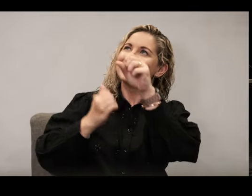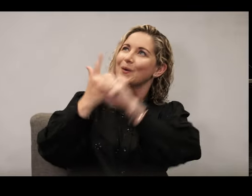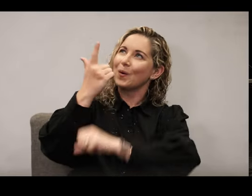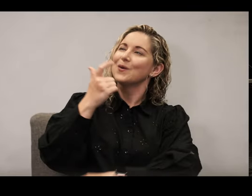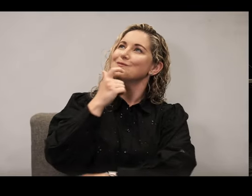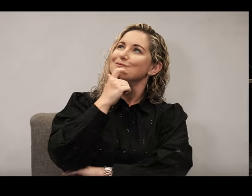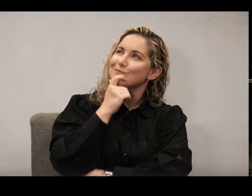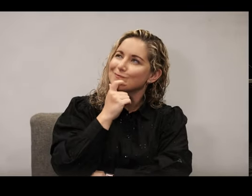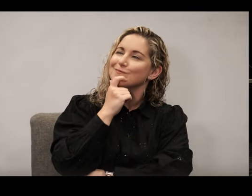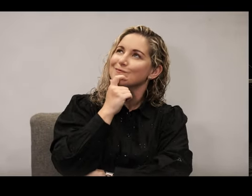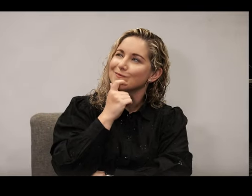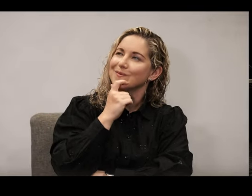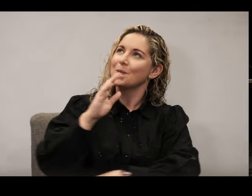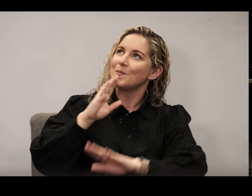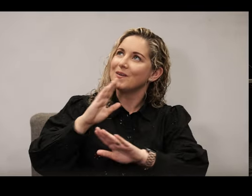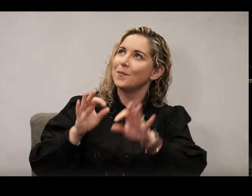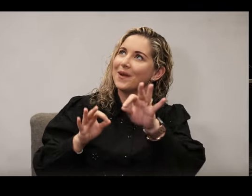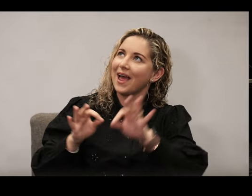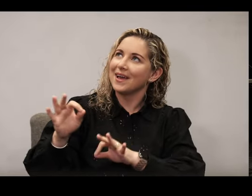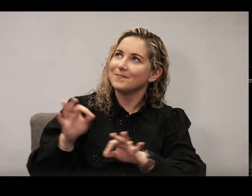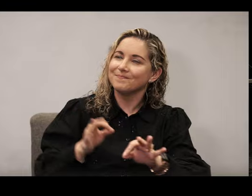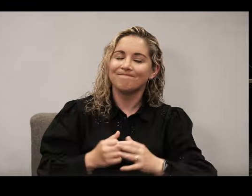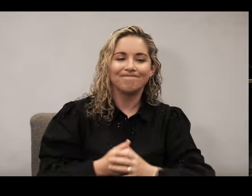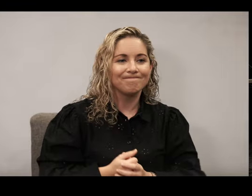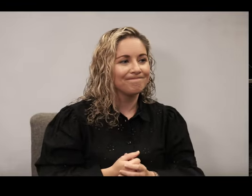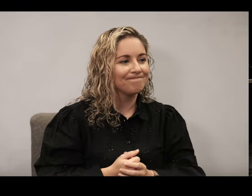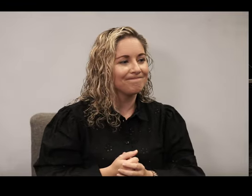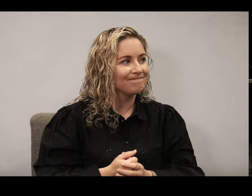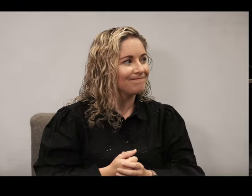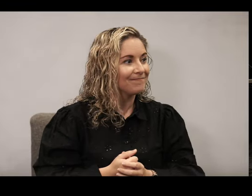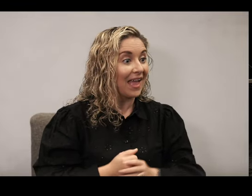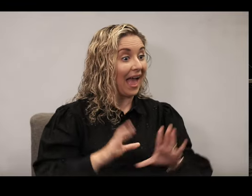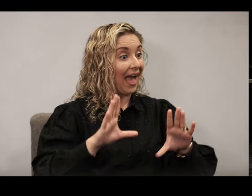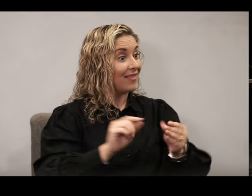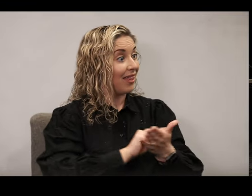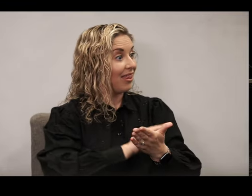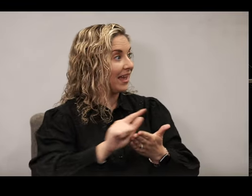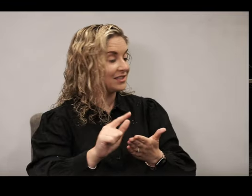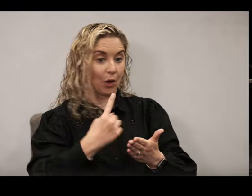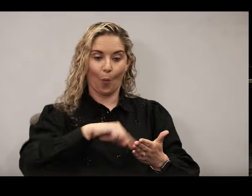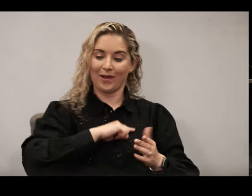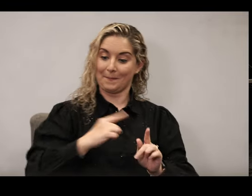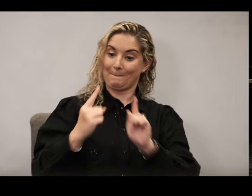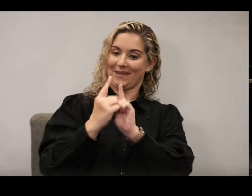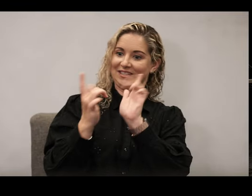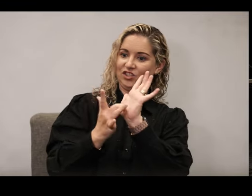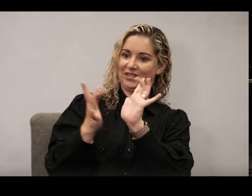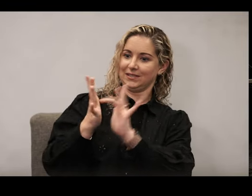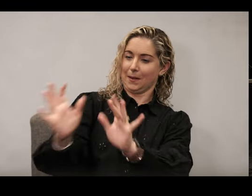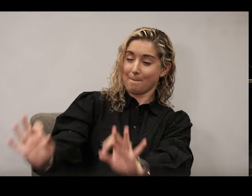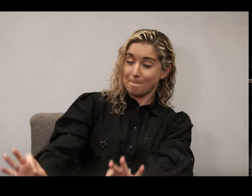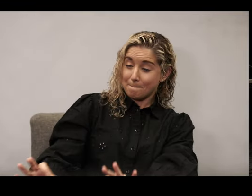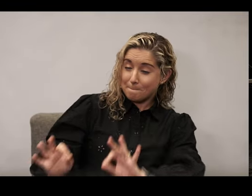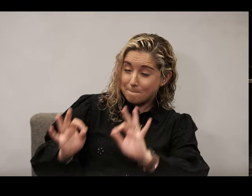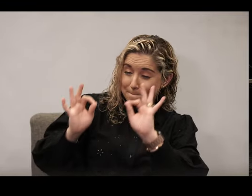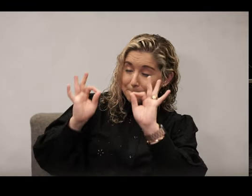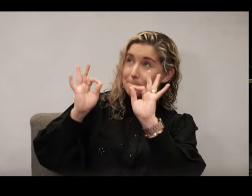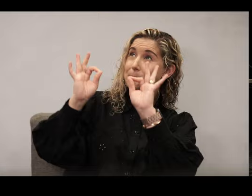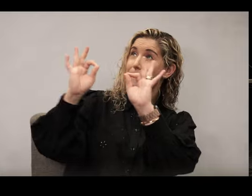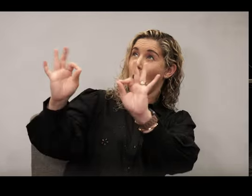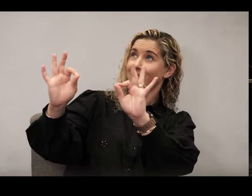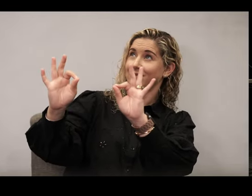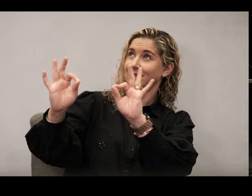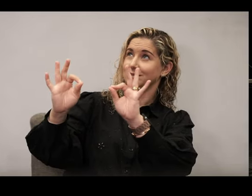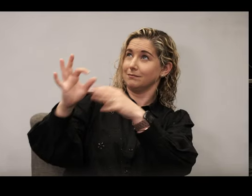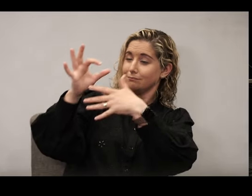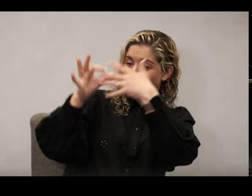see this even more clearly when the perfect image bearer arrives. Jesus, the perfect image of God, come